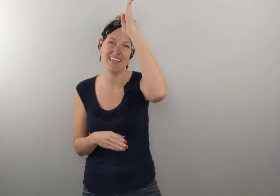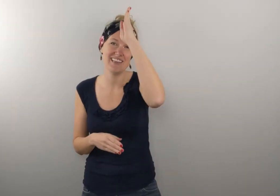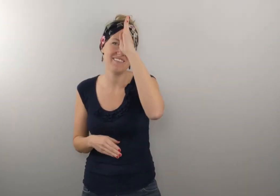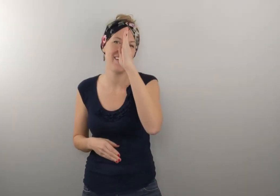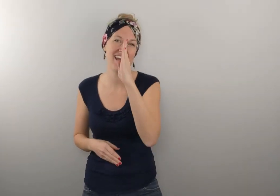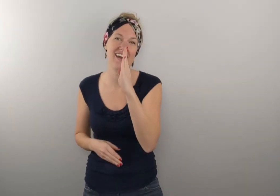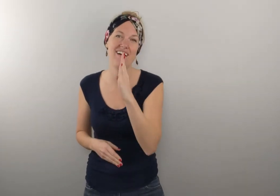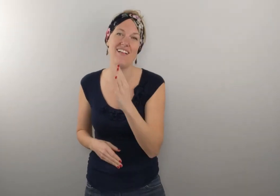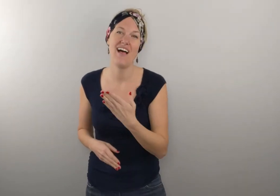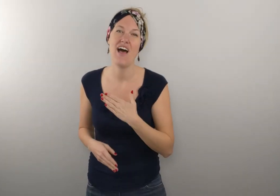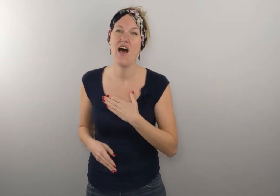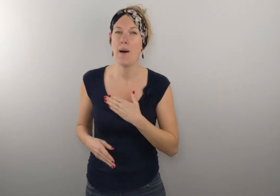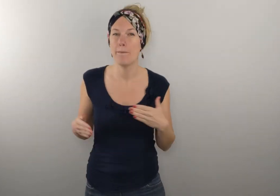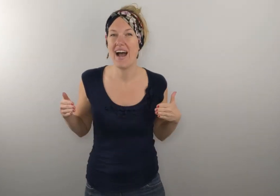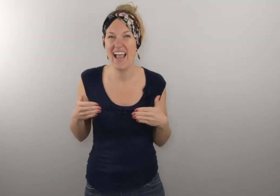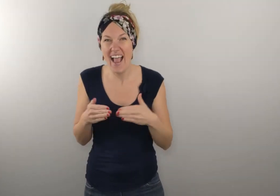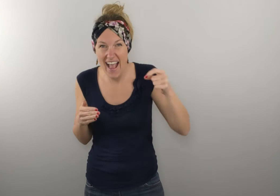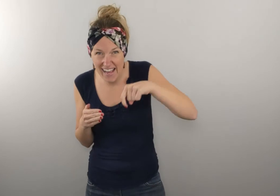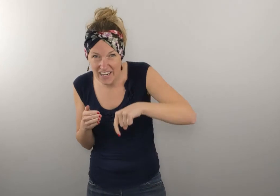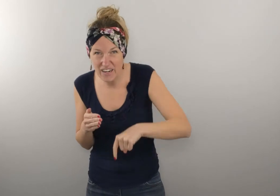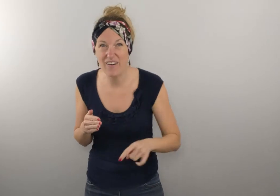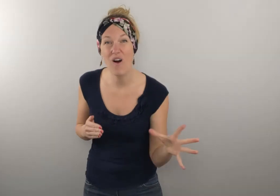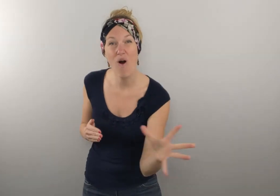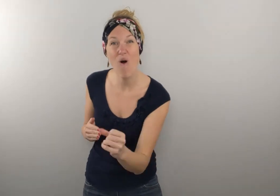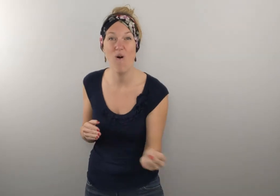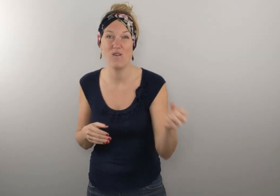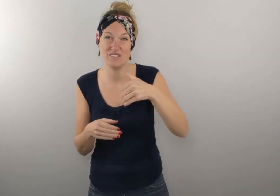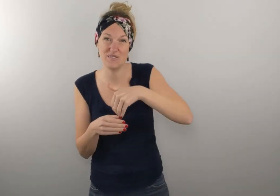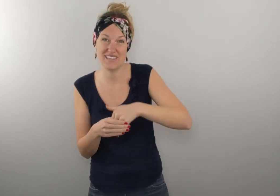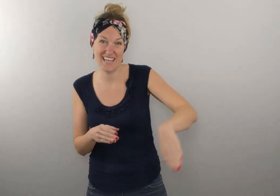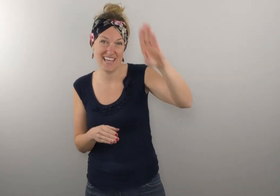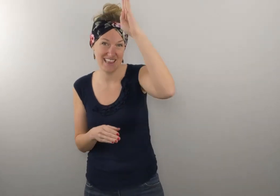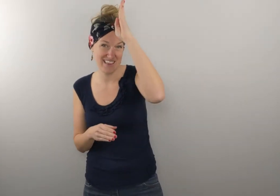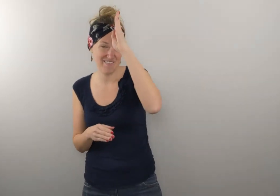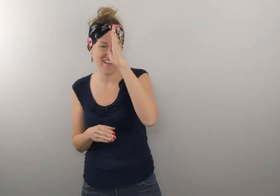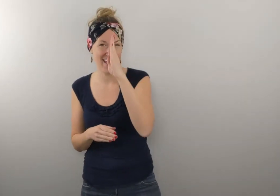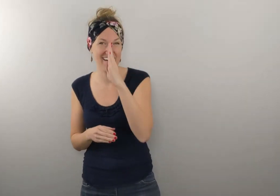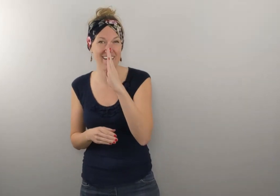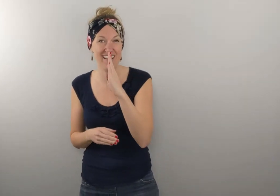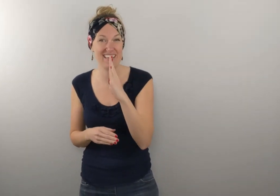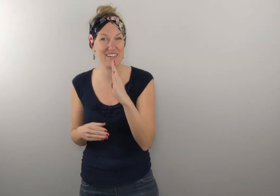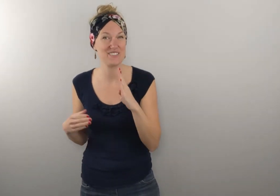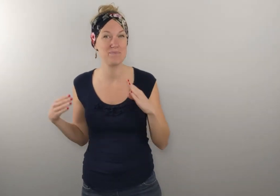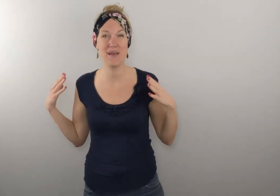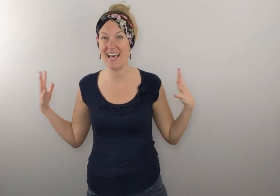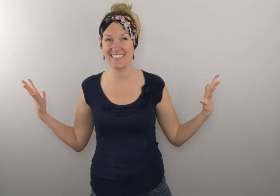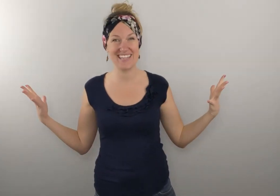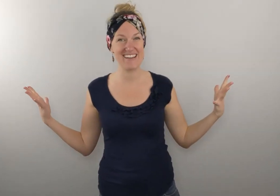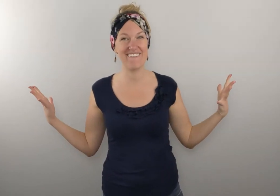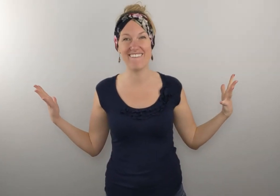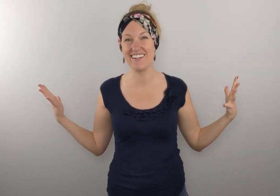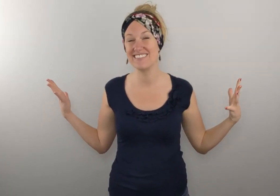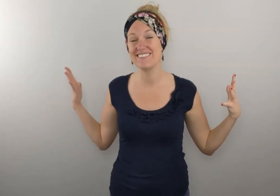the veil. My anchor holds within the veil. And then it goes back to that chorus.